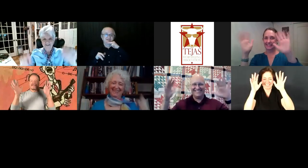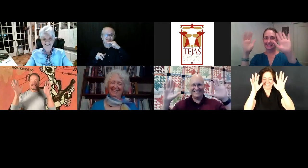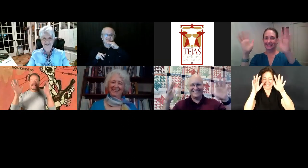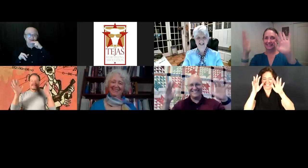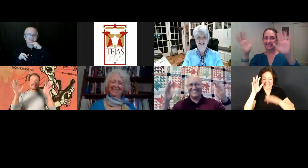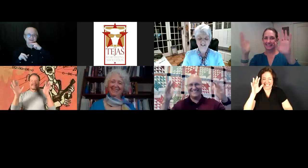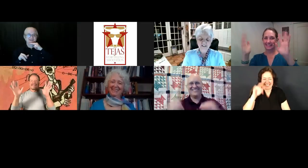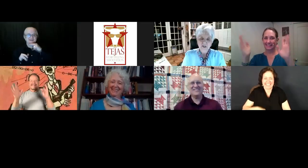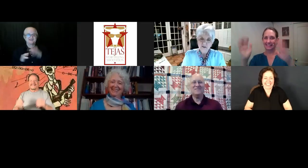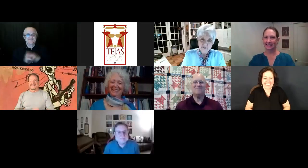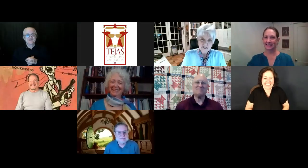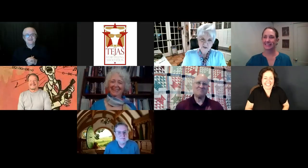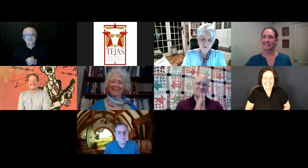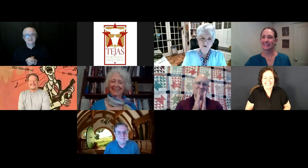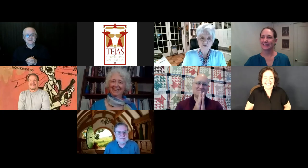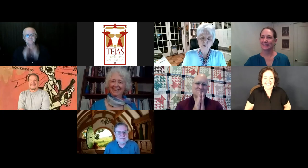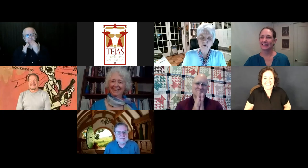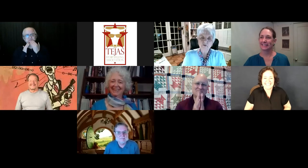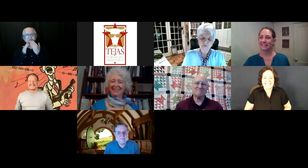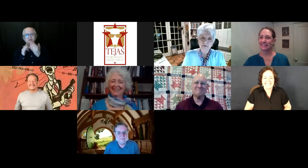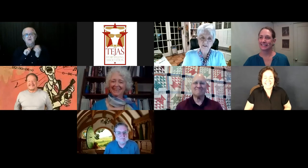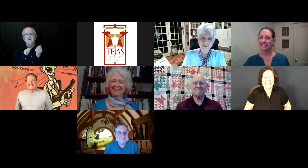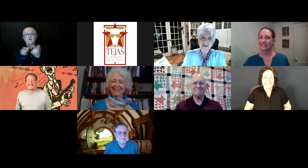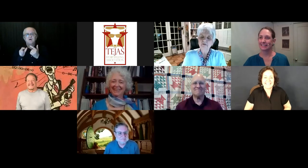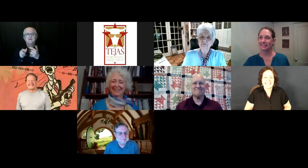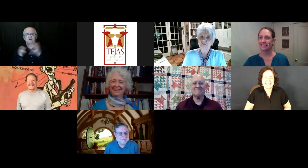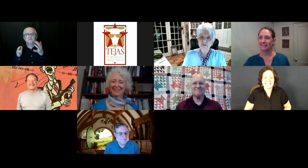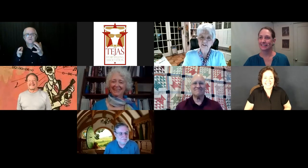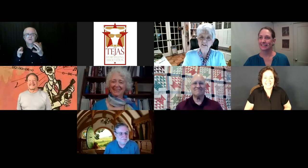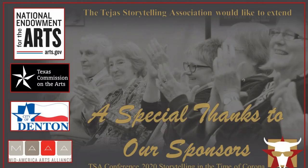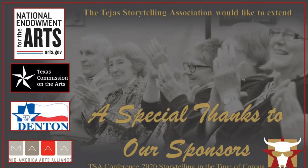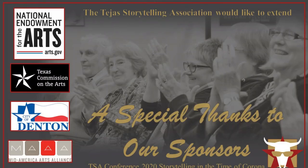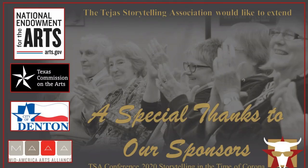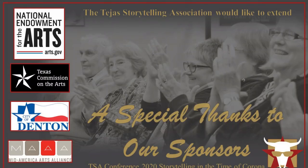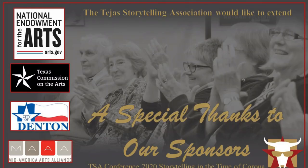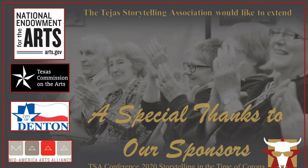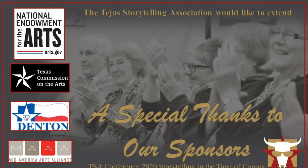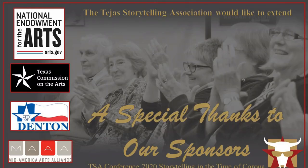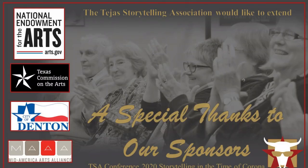Thank you all so much for being here. Hadn't it been fun?